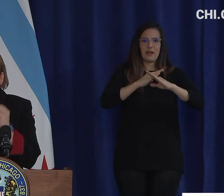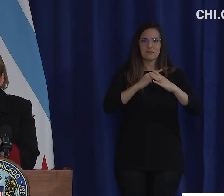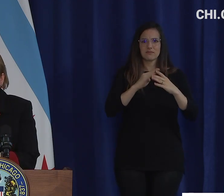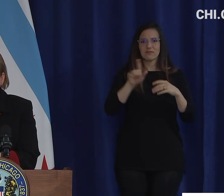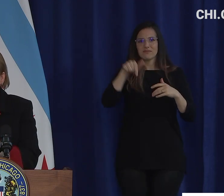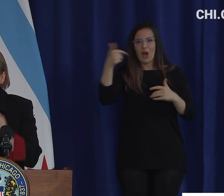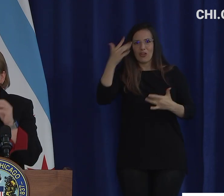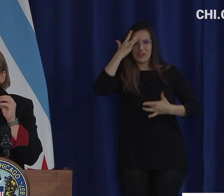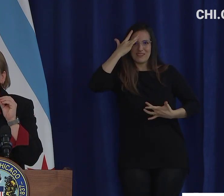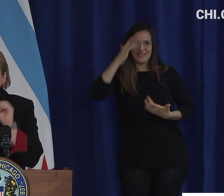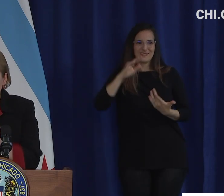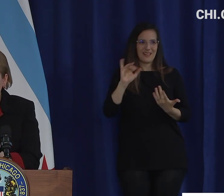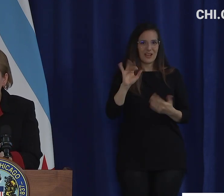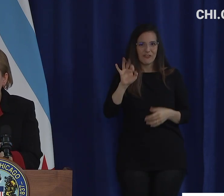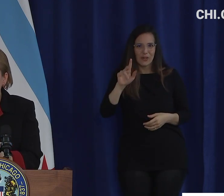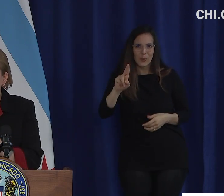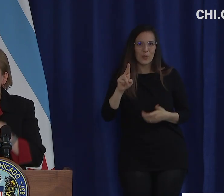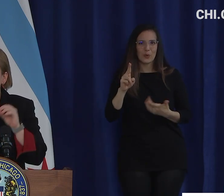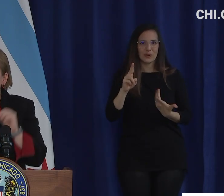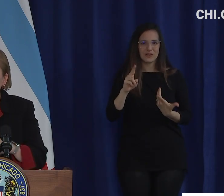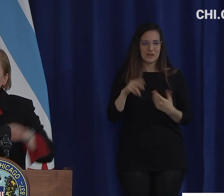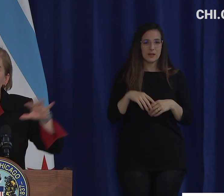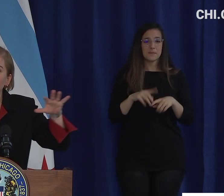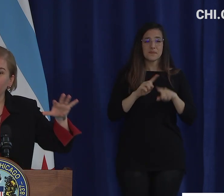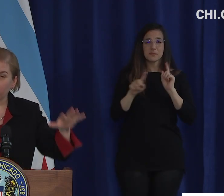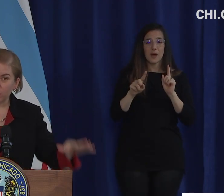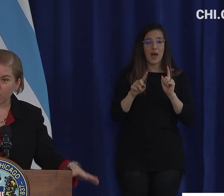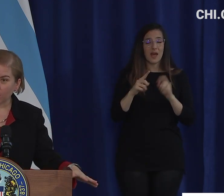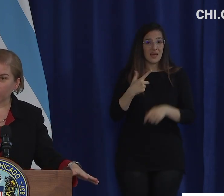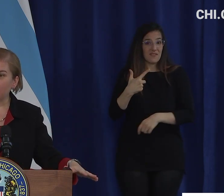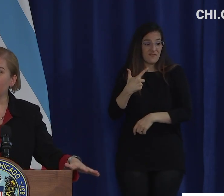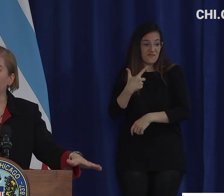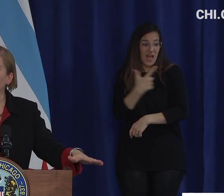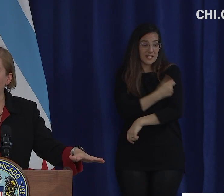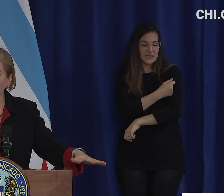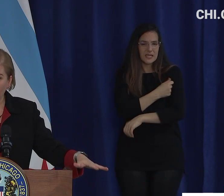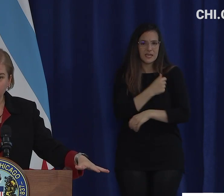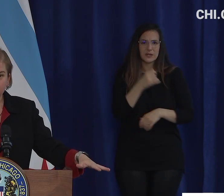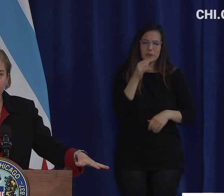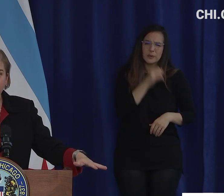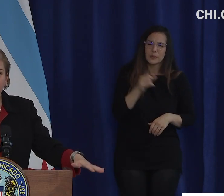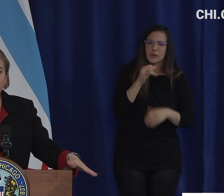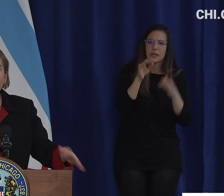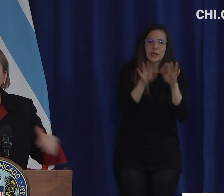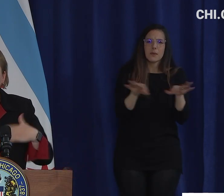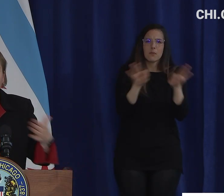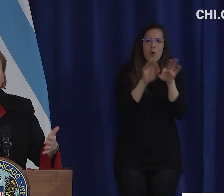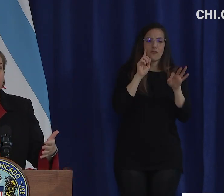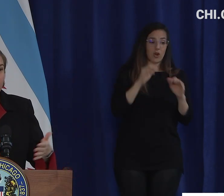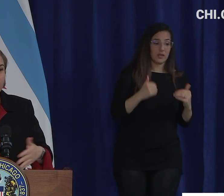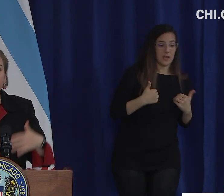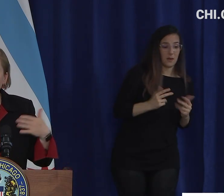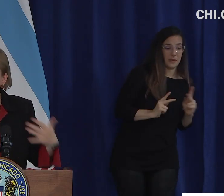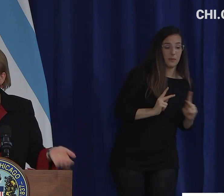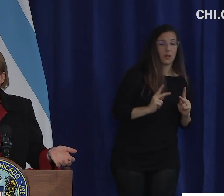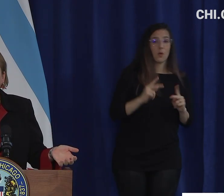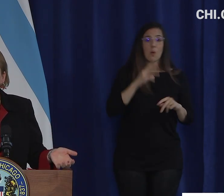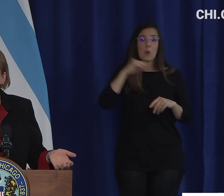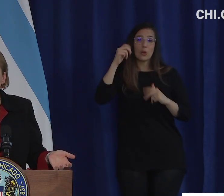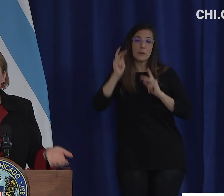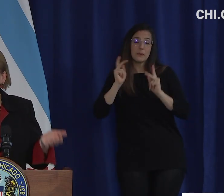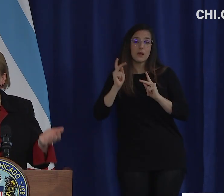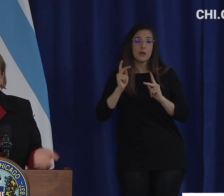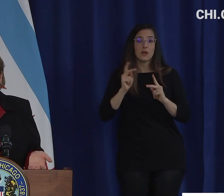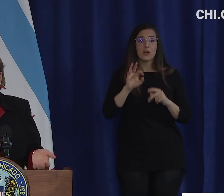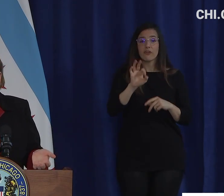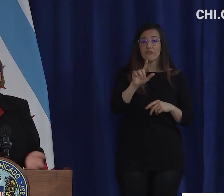the vaccine is so important, especially for younger people and older people. Different than COVID, flu hits